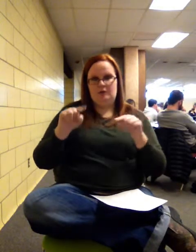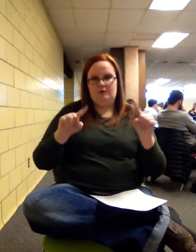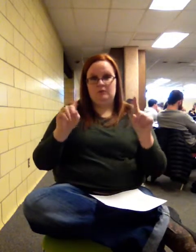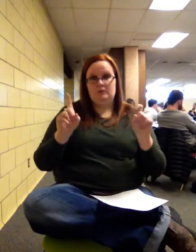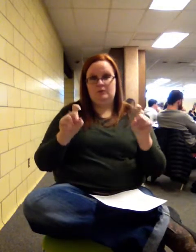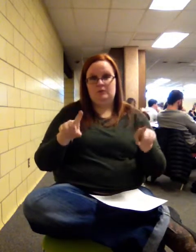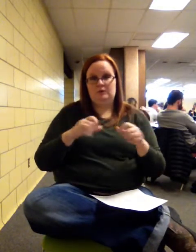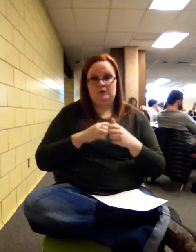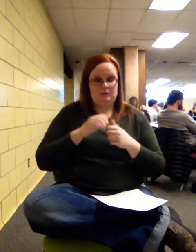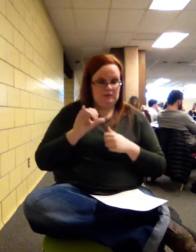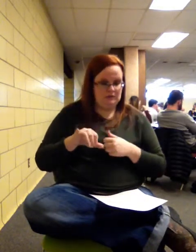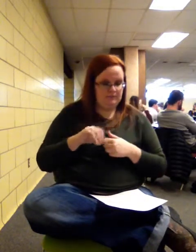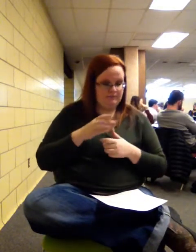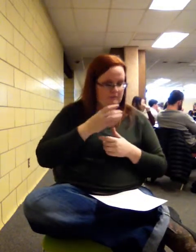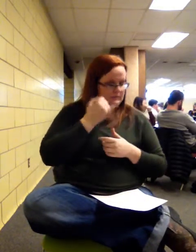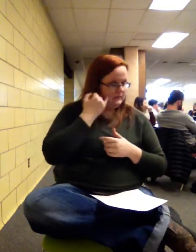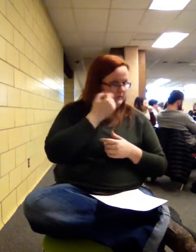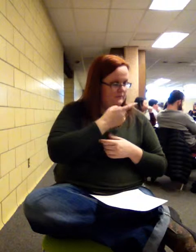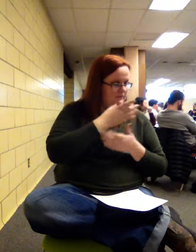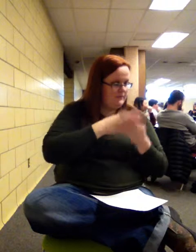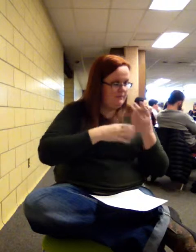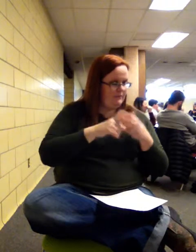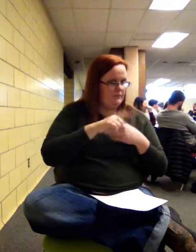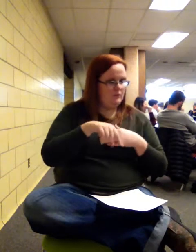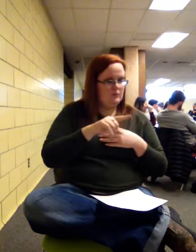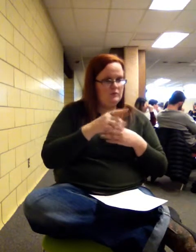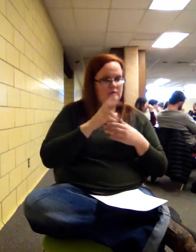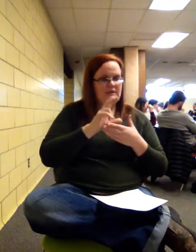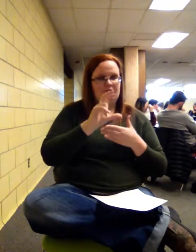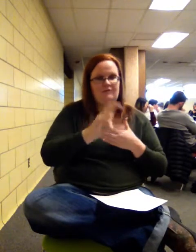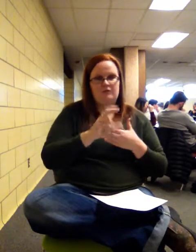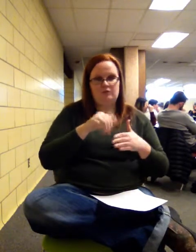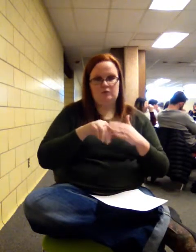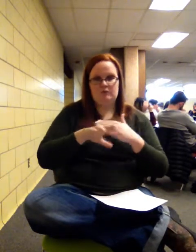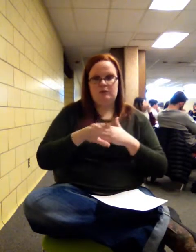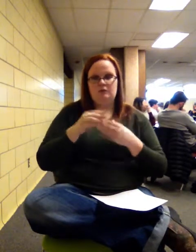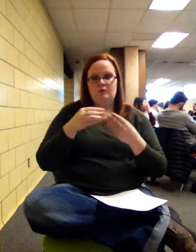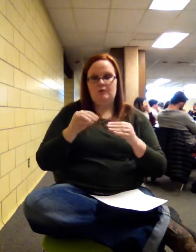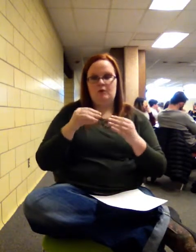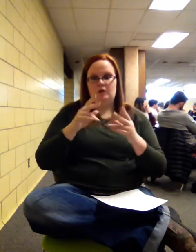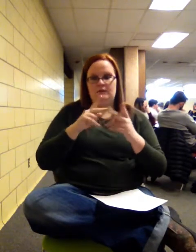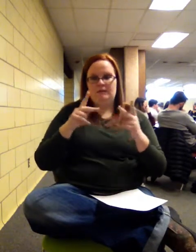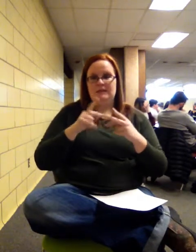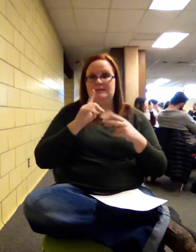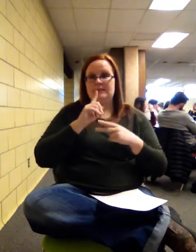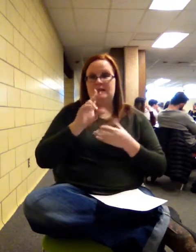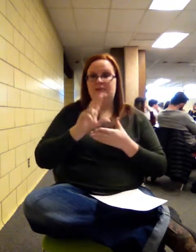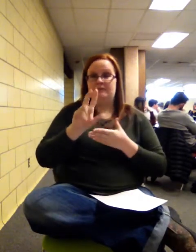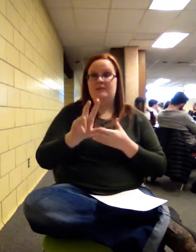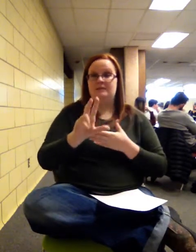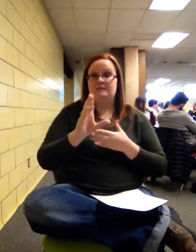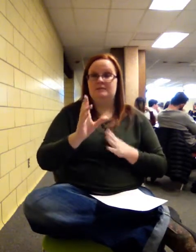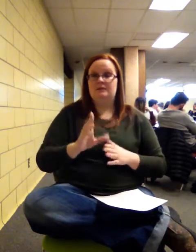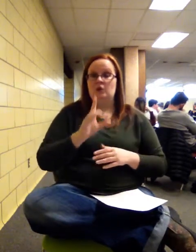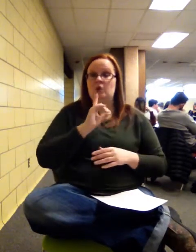Some of those investors went into the marketplace and invested. Are there economic reasons that they would think that the